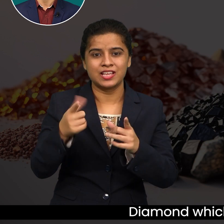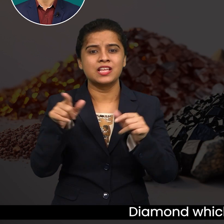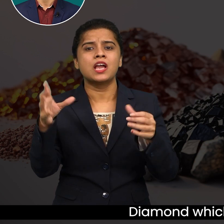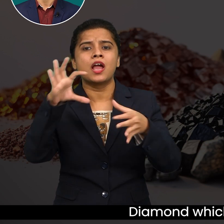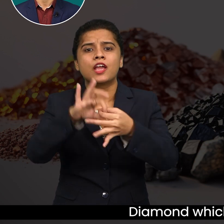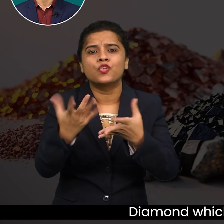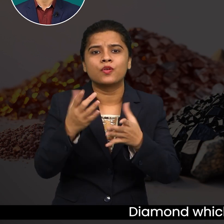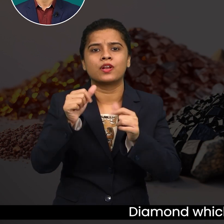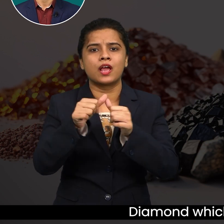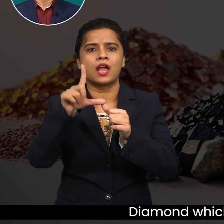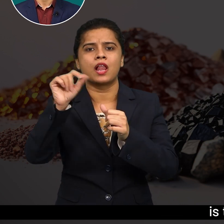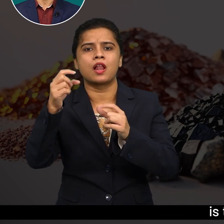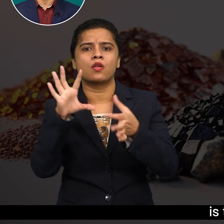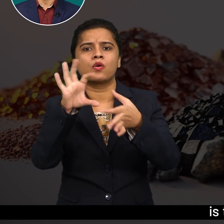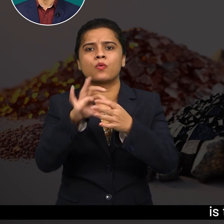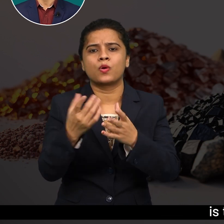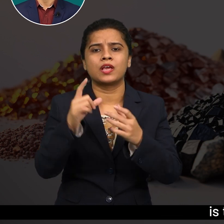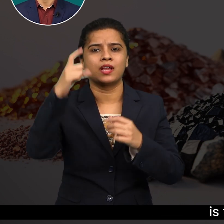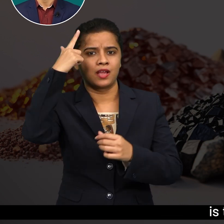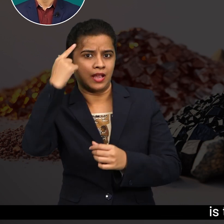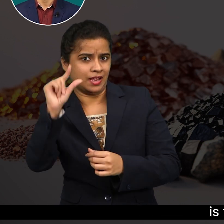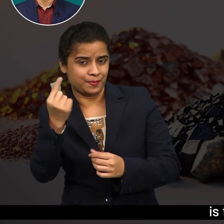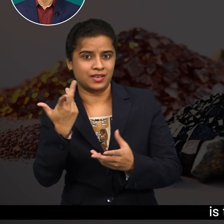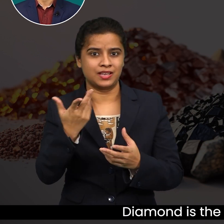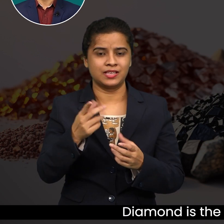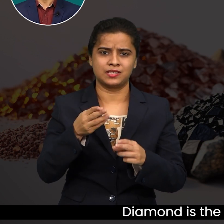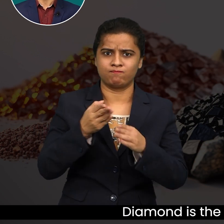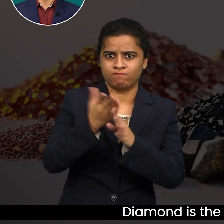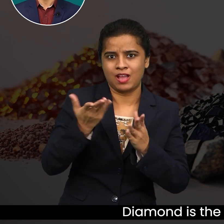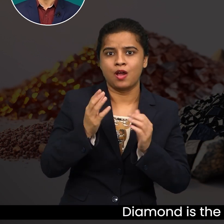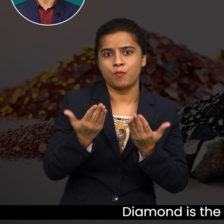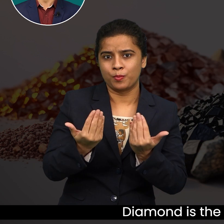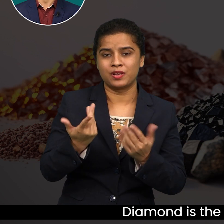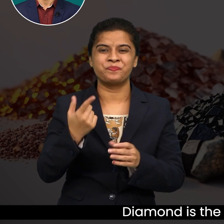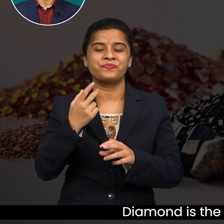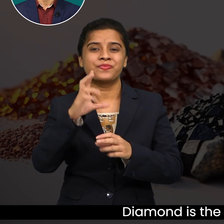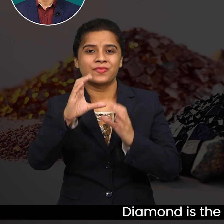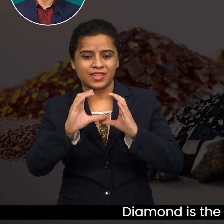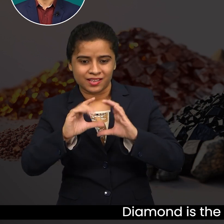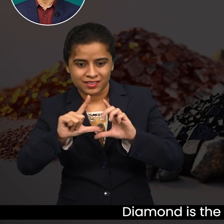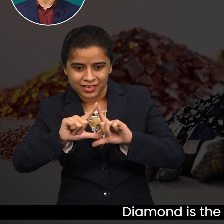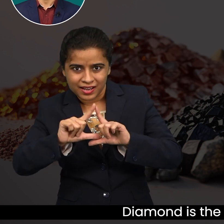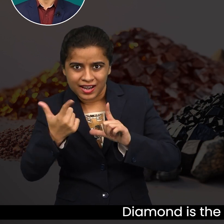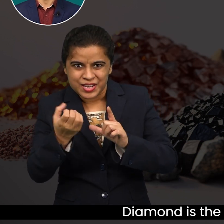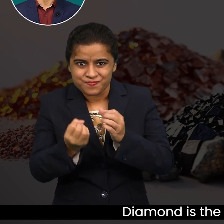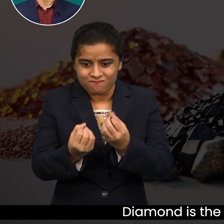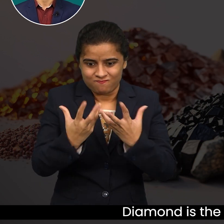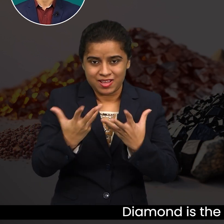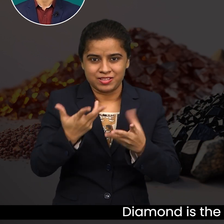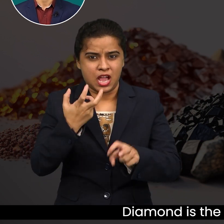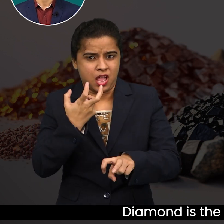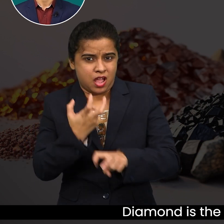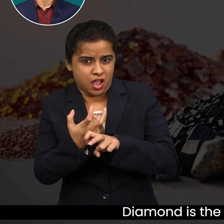carbon, is the exception. Diamond is the hardest natural